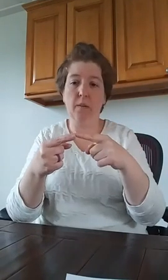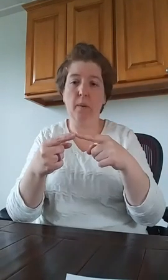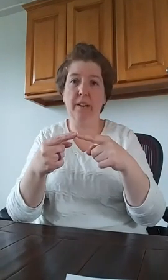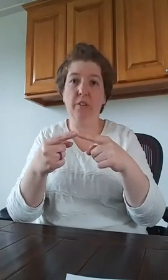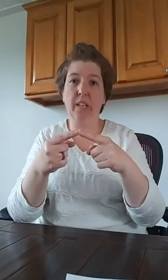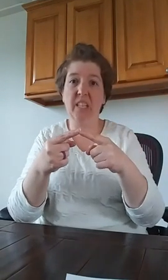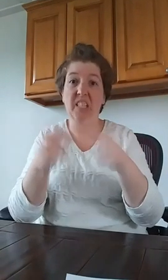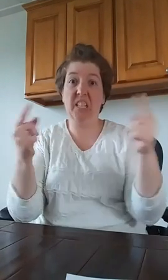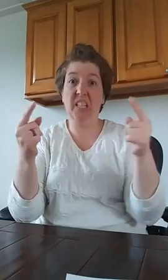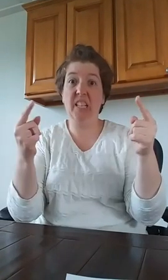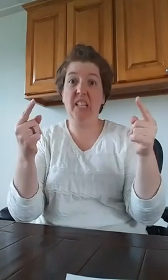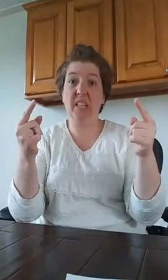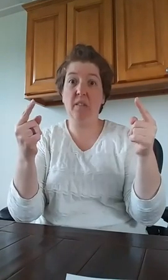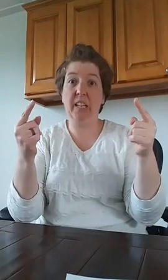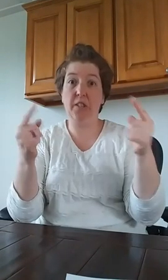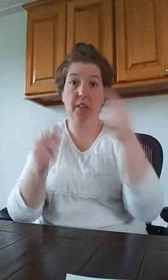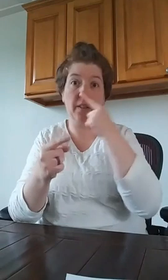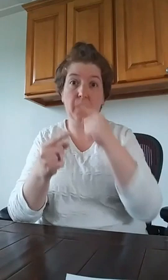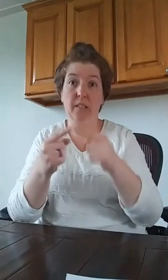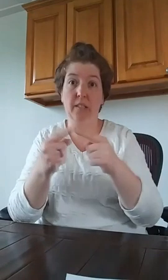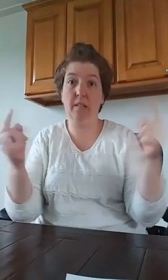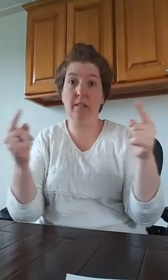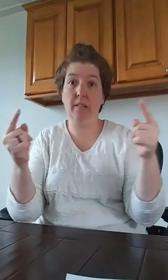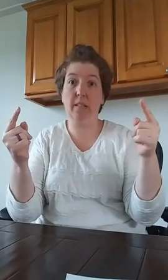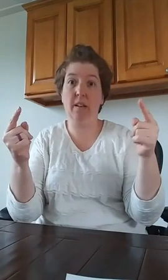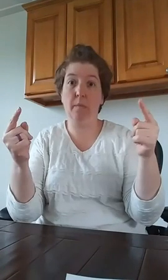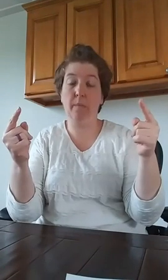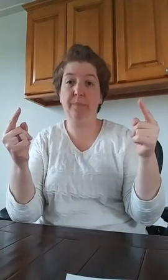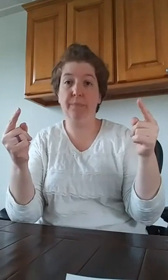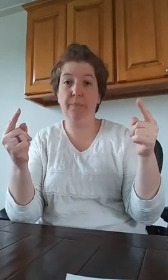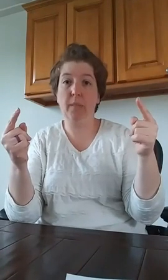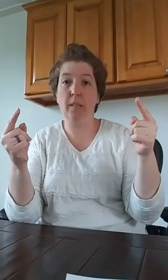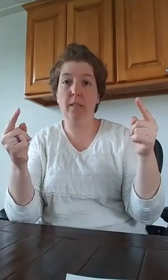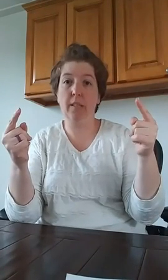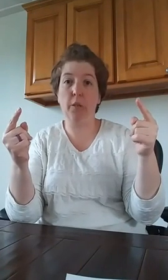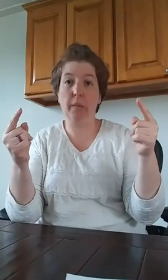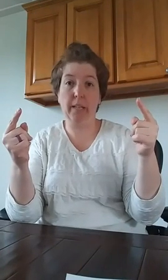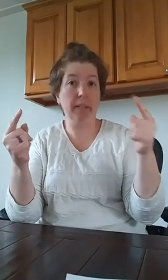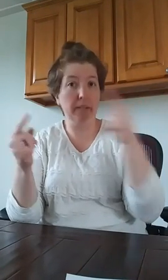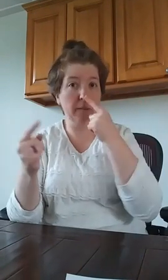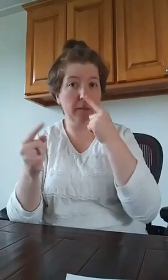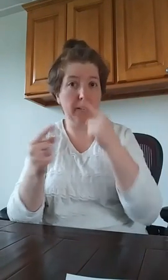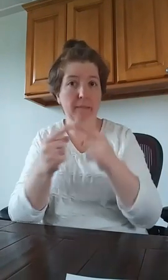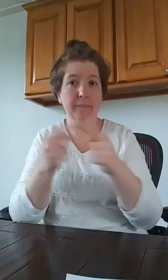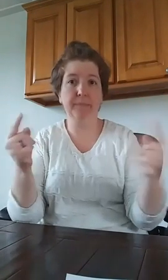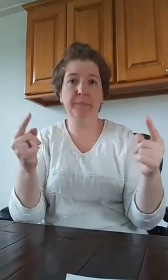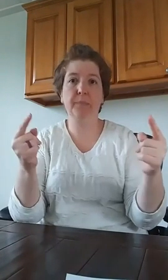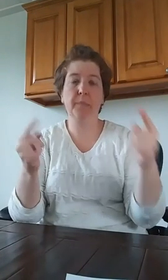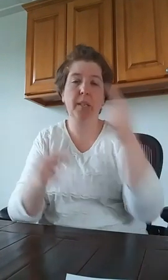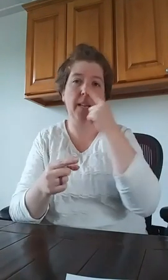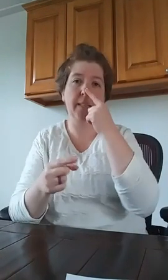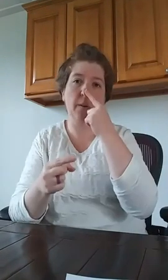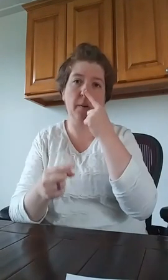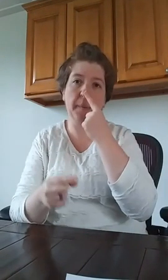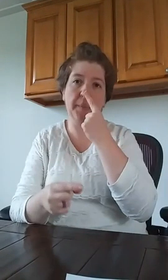whatever it is they don't like each other it's it's not agreeing right that's how i remember